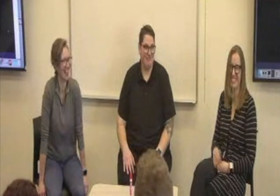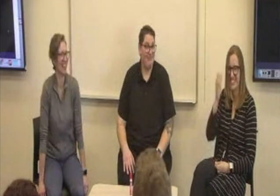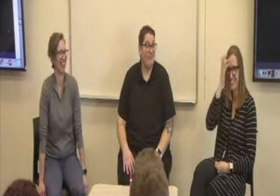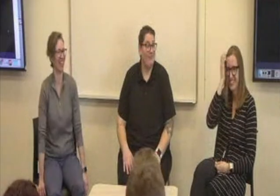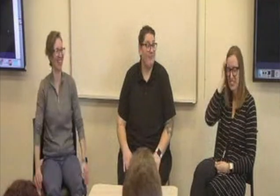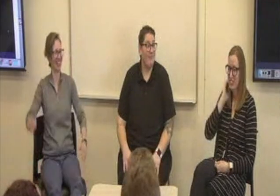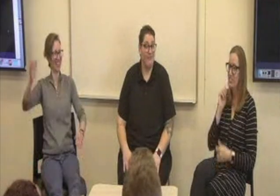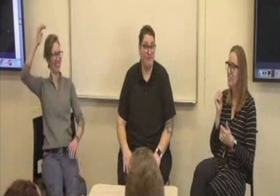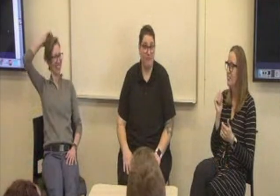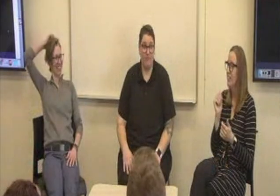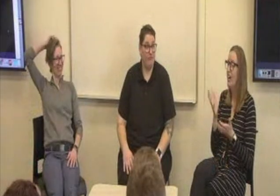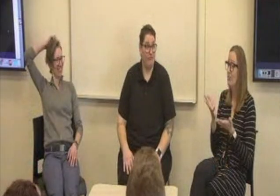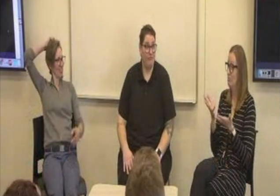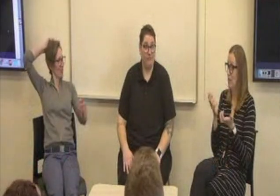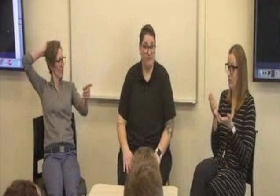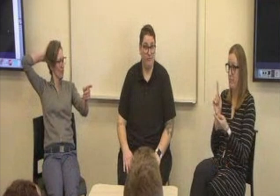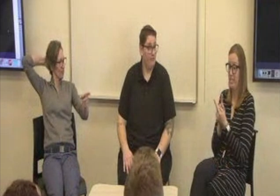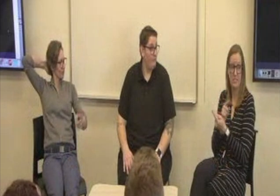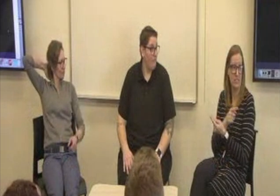mean.